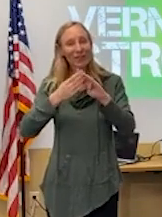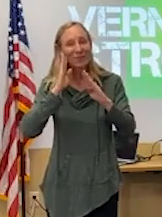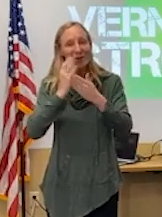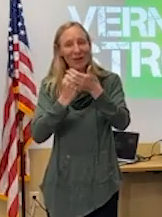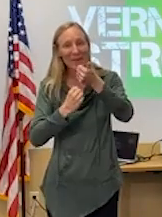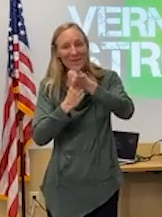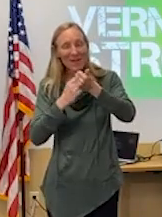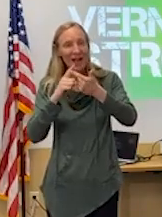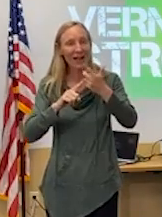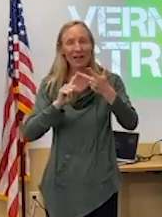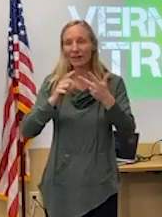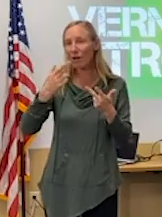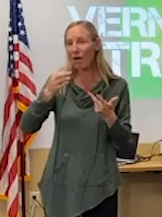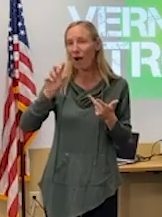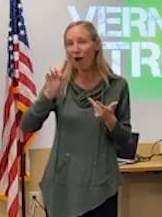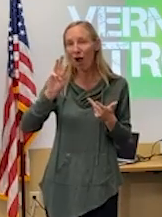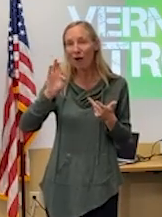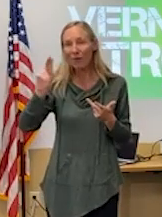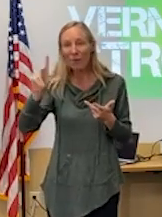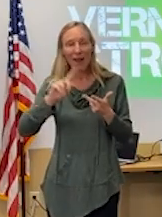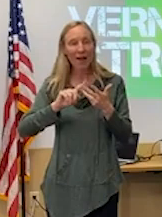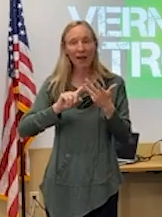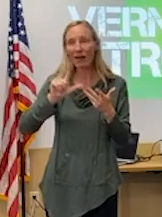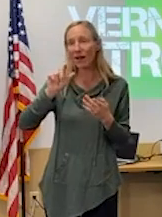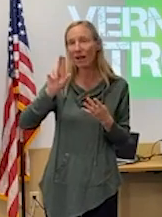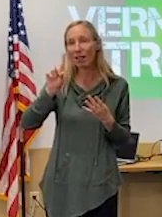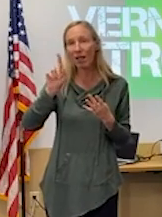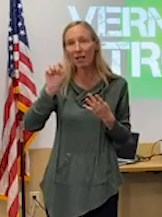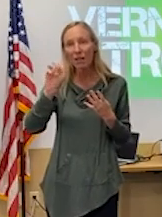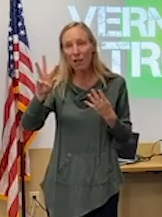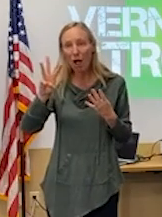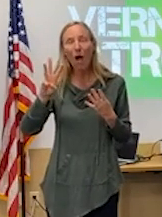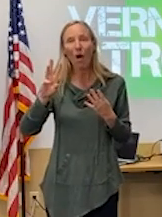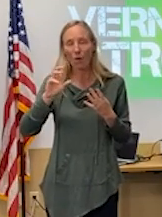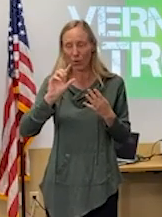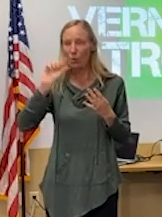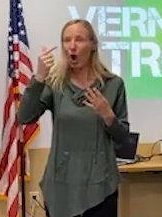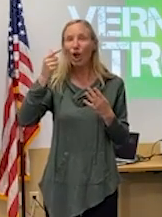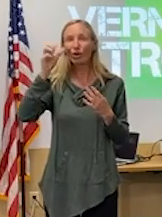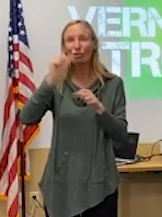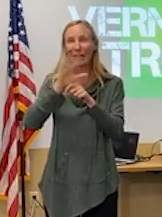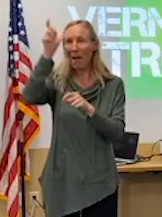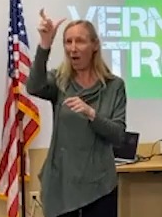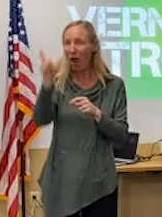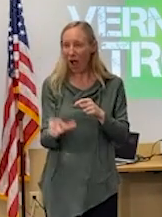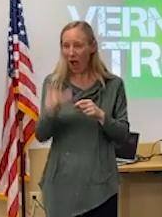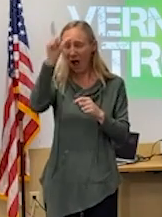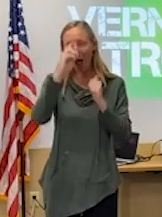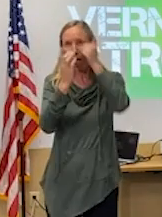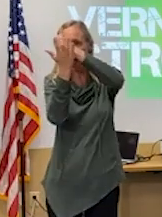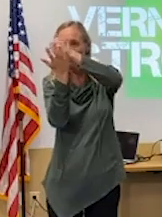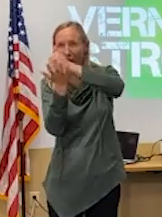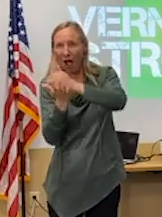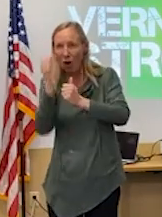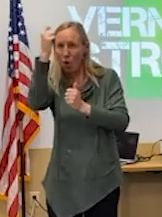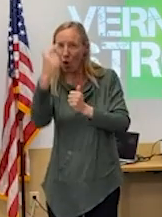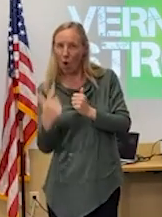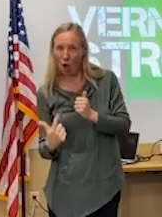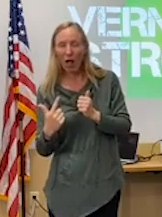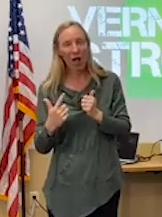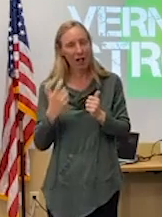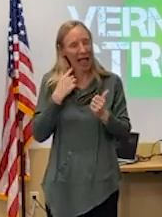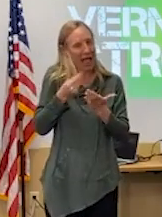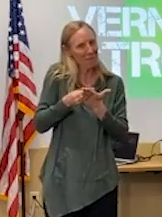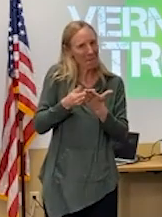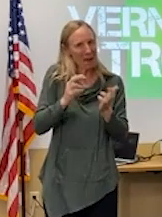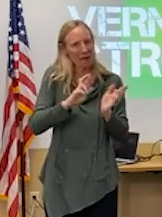to organizations in Hardwick and Ludlow, up and down the spine of the Green Mountains and the affected areas. Dollars are going to go out the door to make a difference